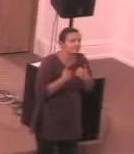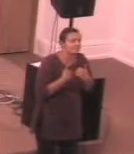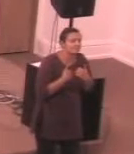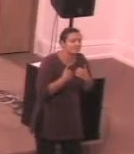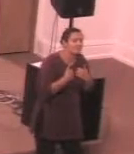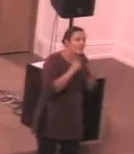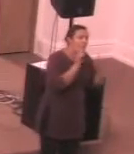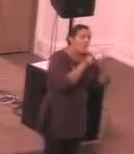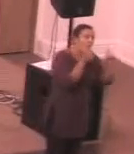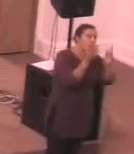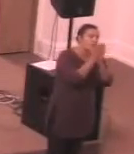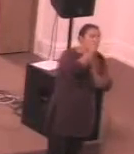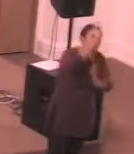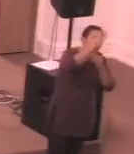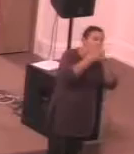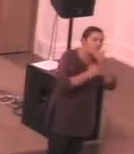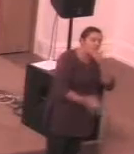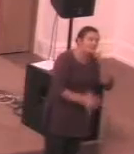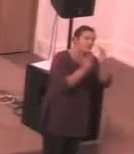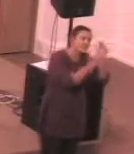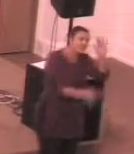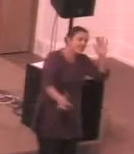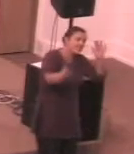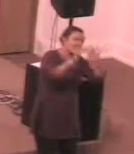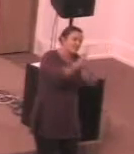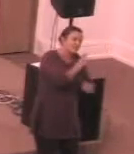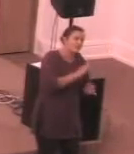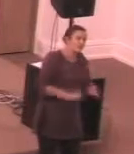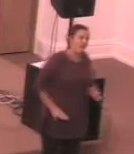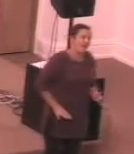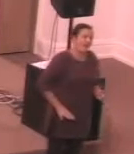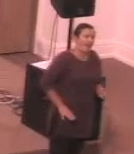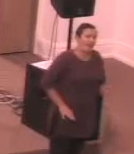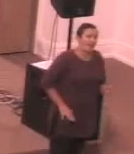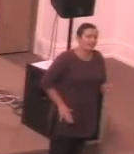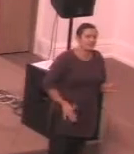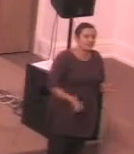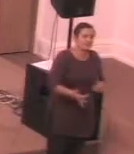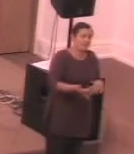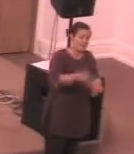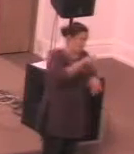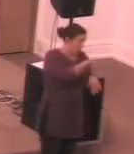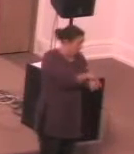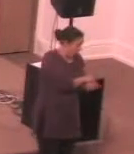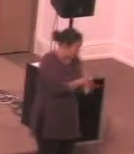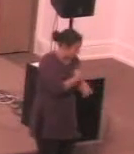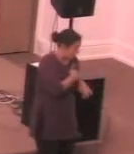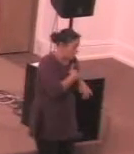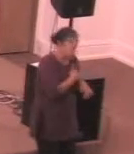And it's all because of the blood of Jesus Christ